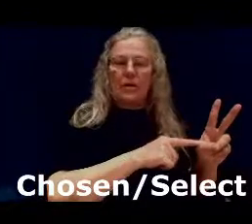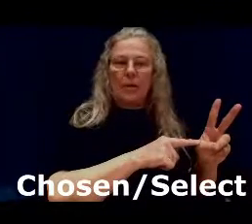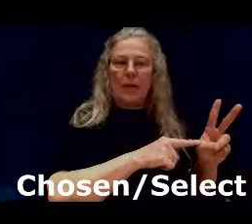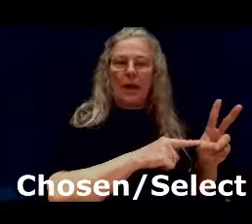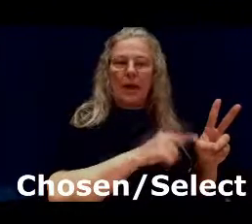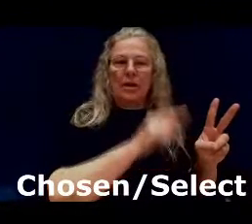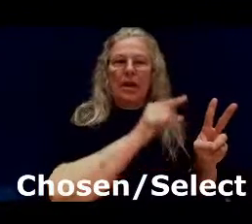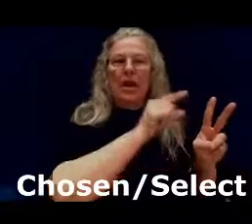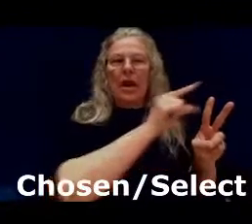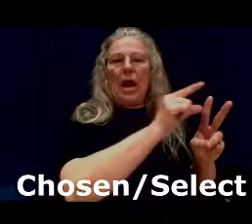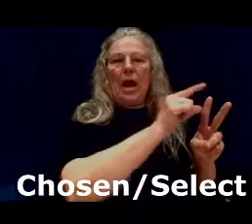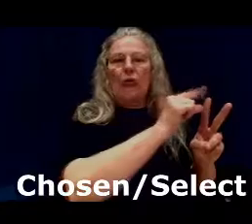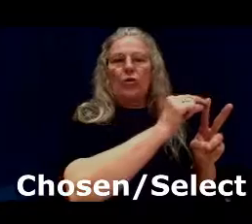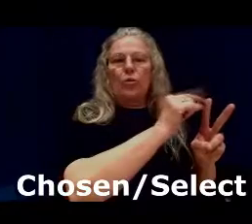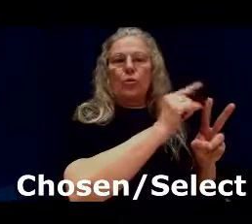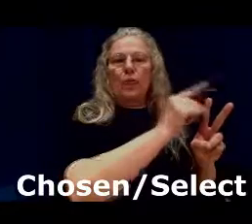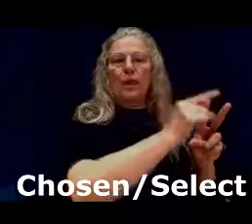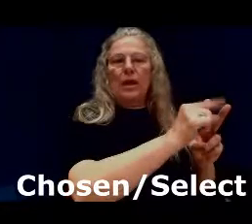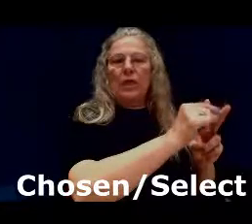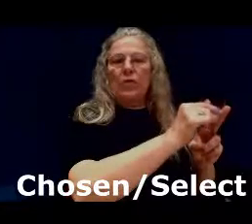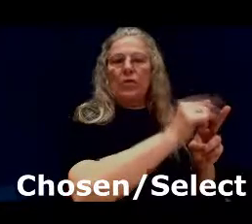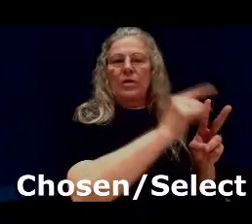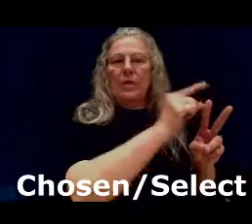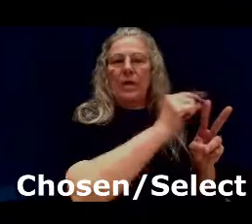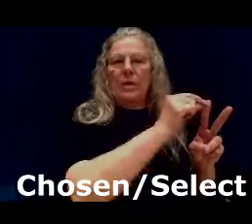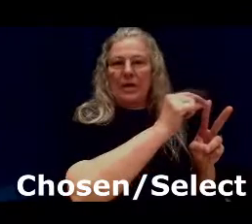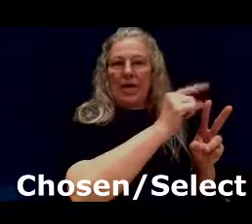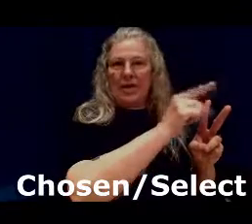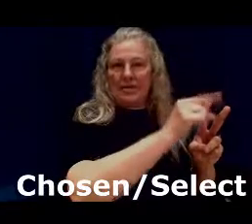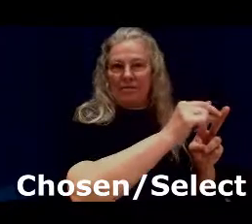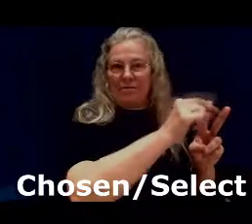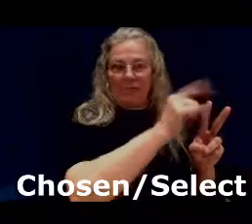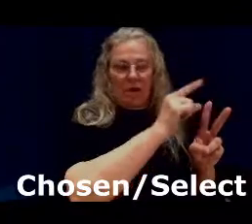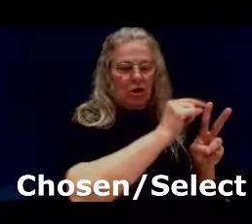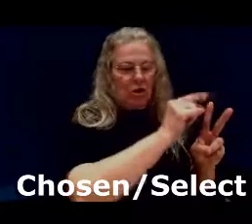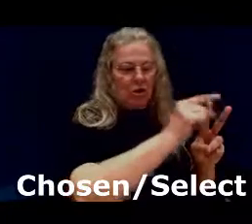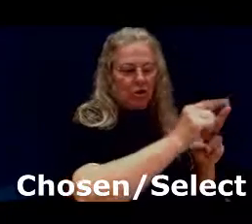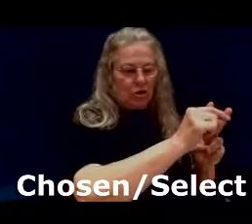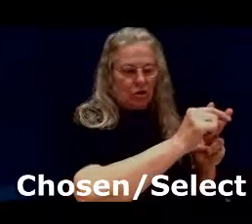non-dominant hand, and you're picking with the dominant hand.